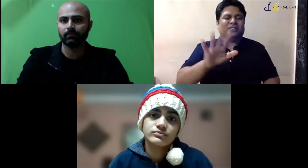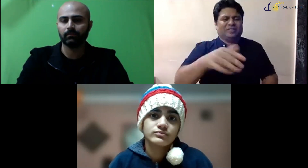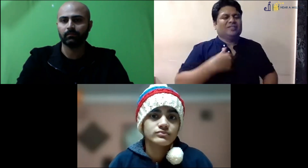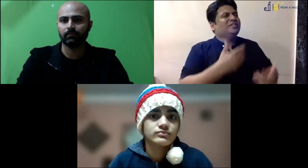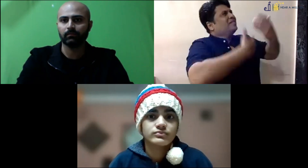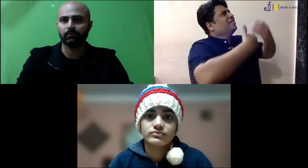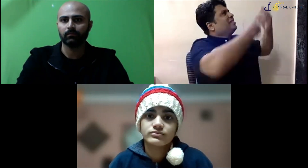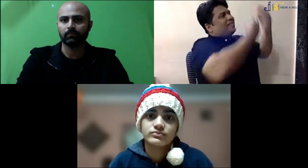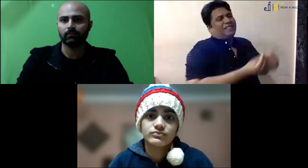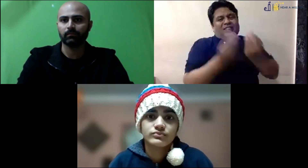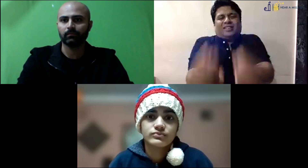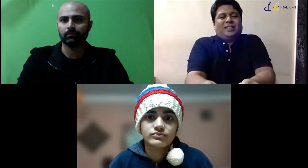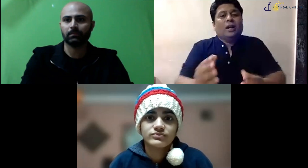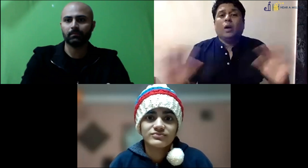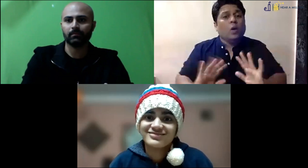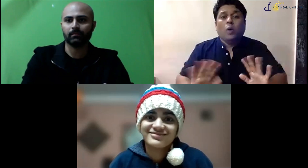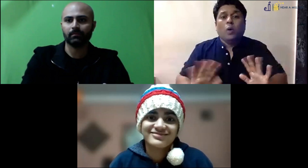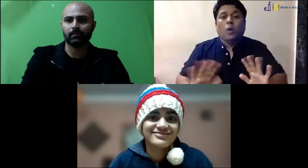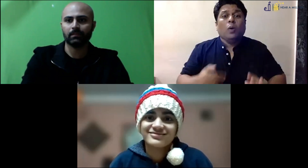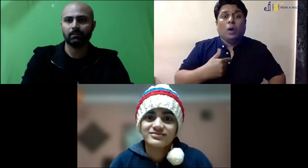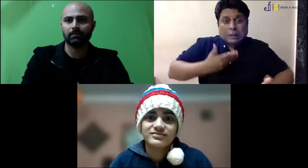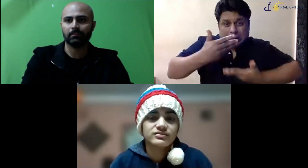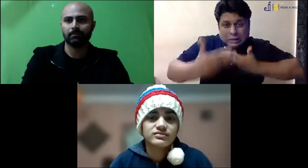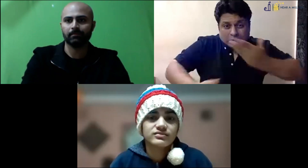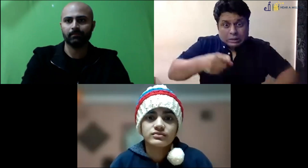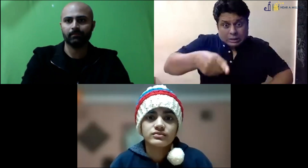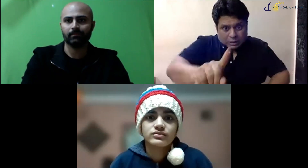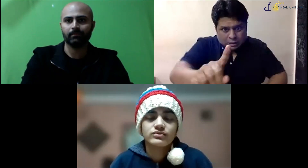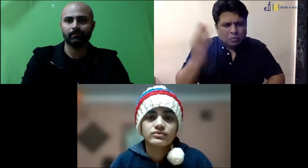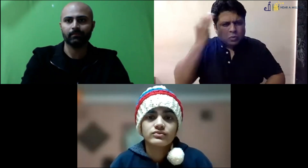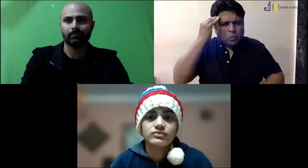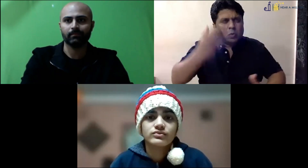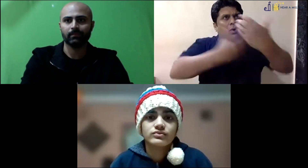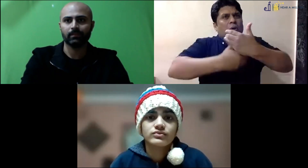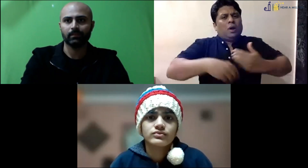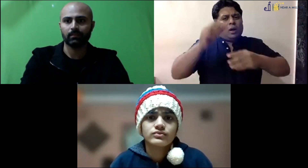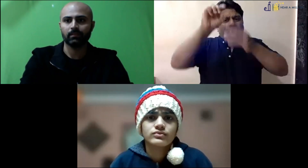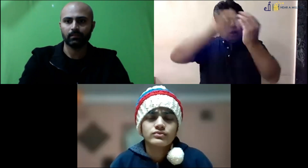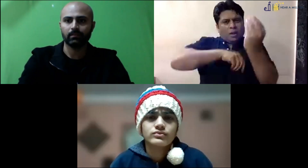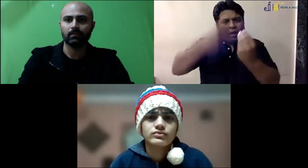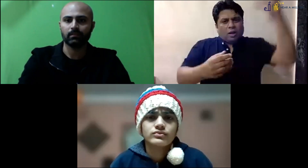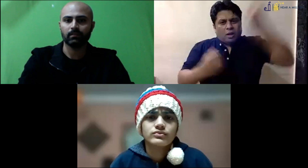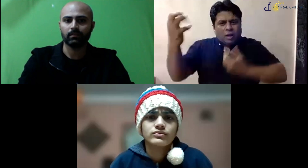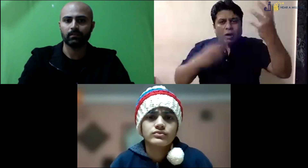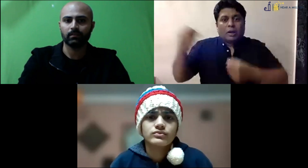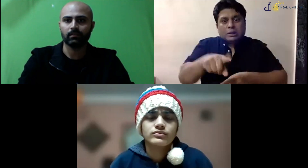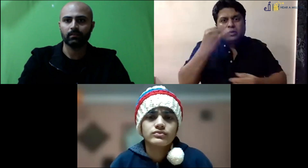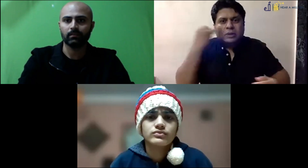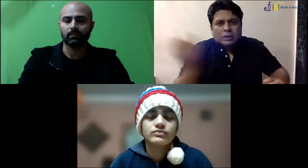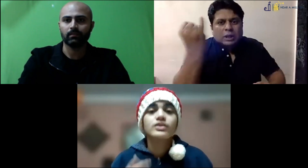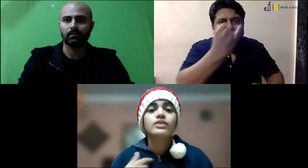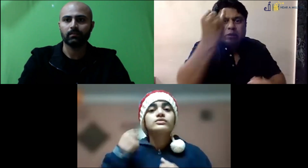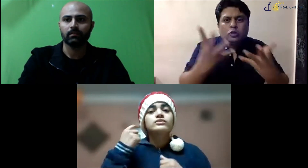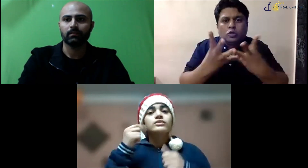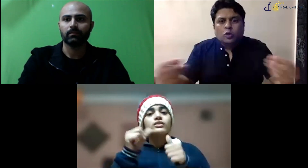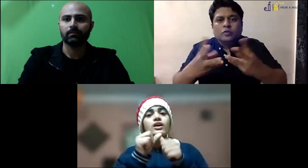to answer you. You say that I want to eat, I would like to have banana. It's nothing like I would bring the banana for you and you will have it. No,